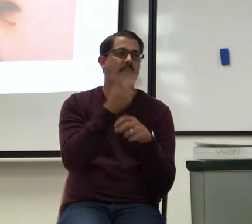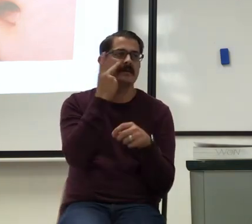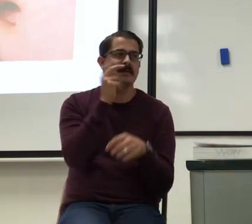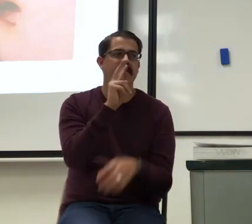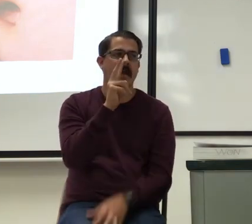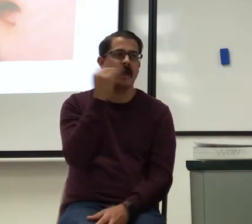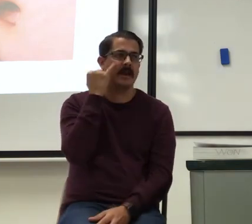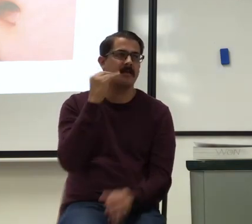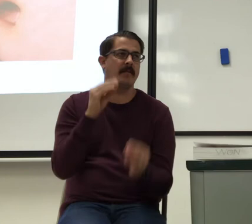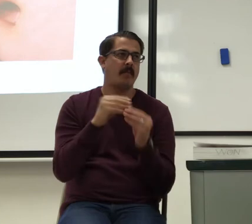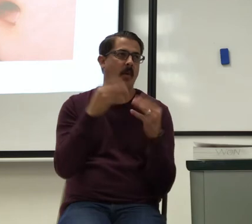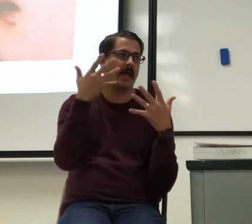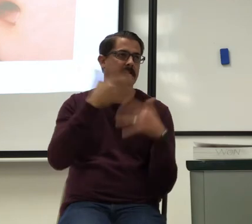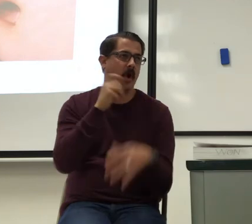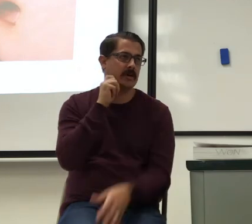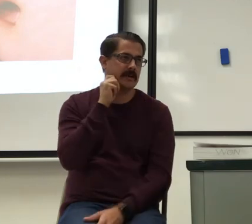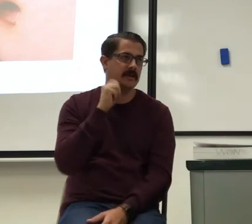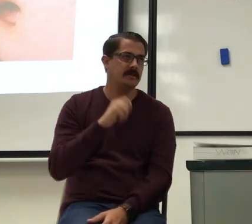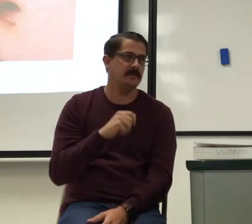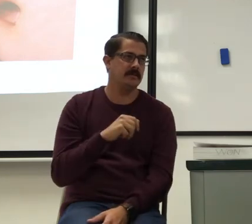medial